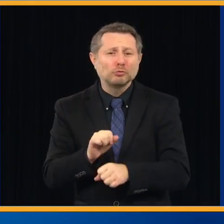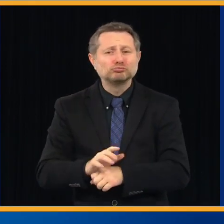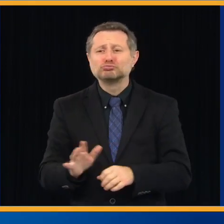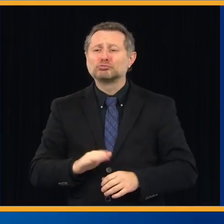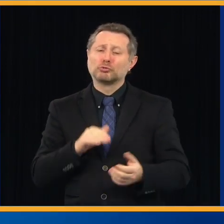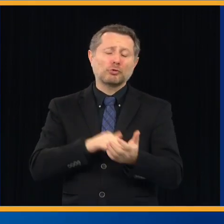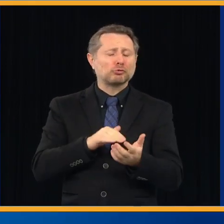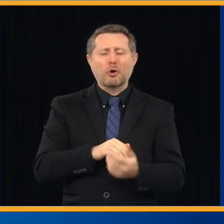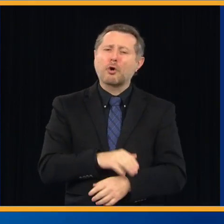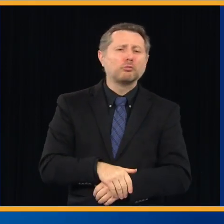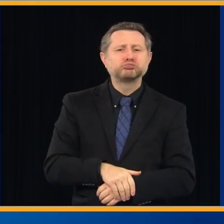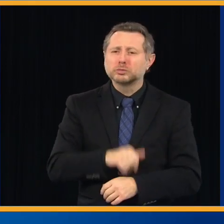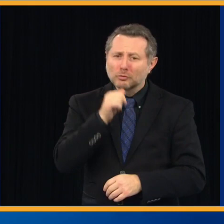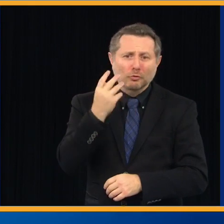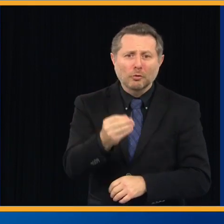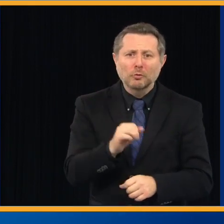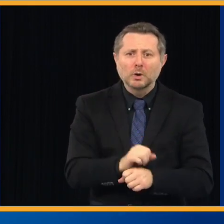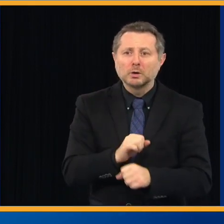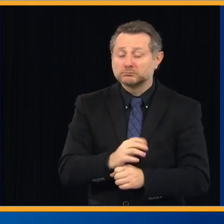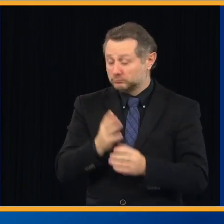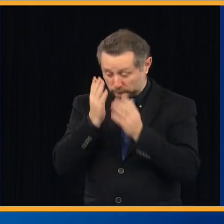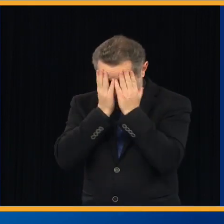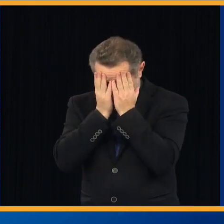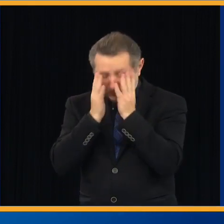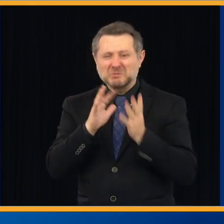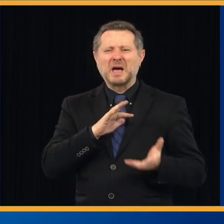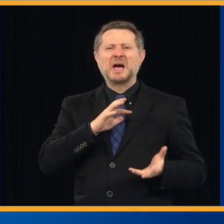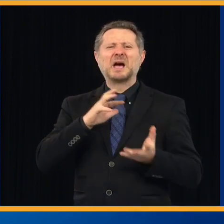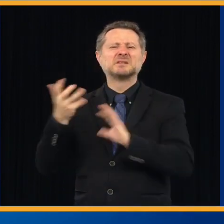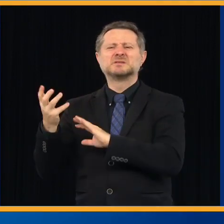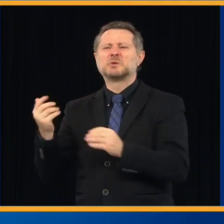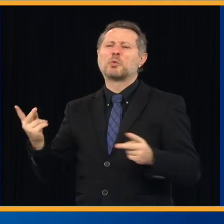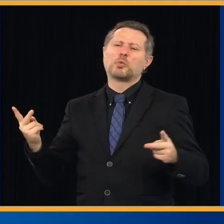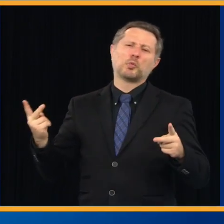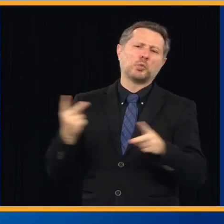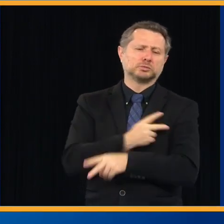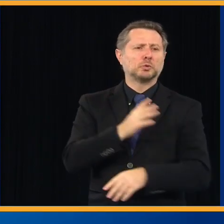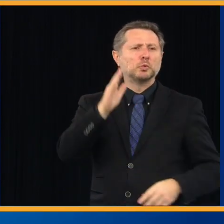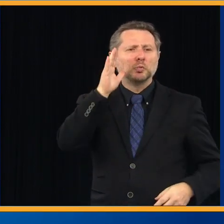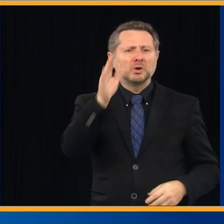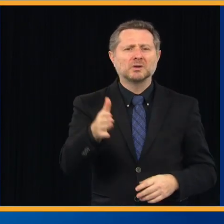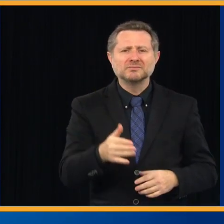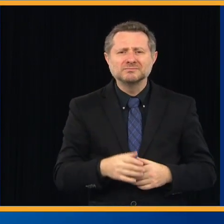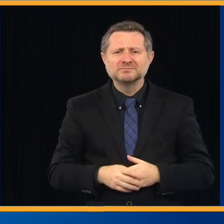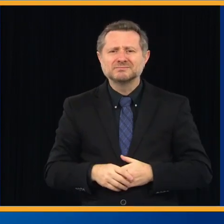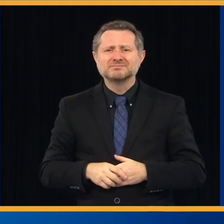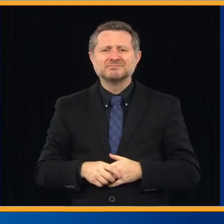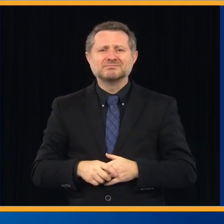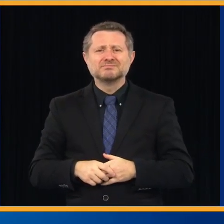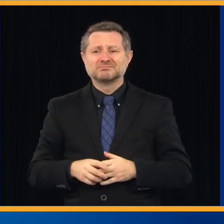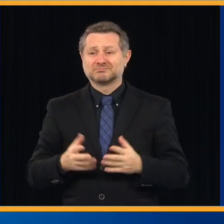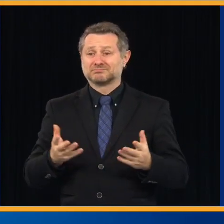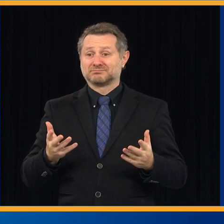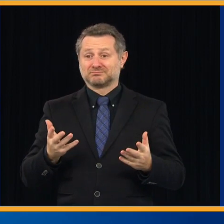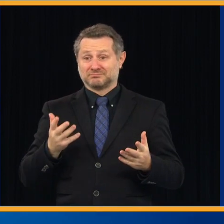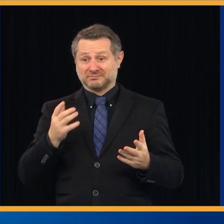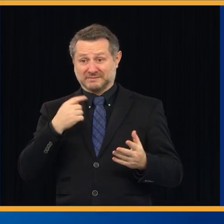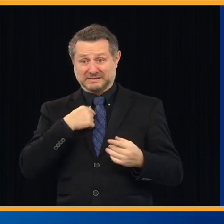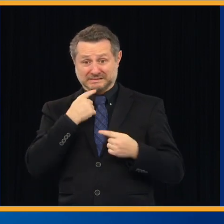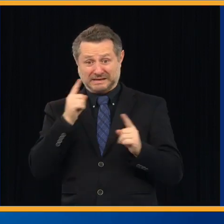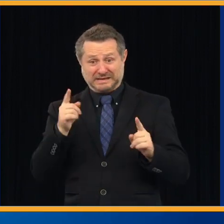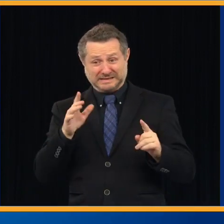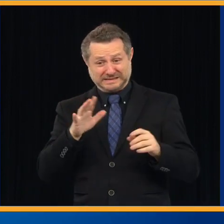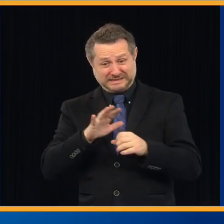up, then you are at a place where you've never been before. So after communicating how dangerous the